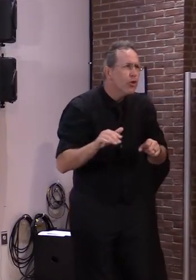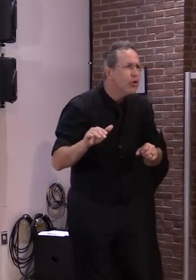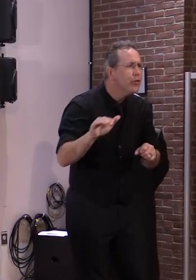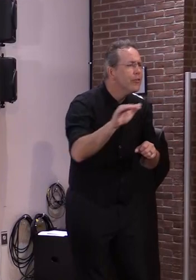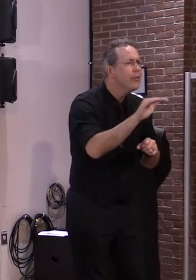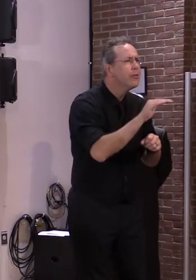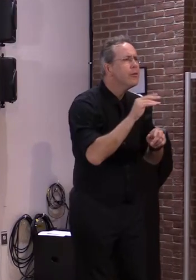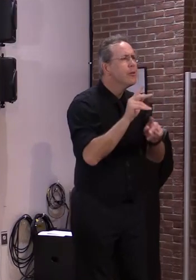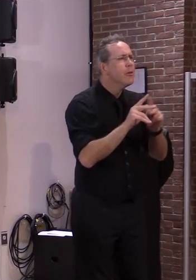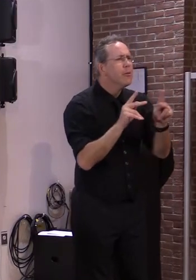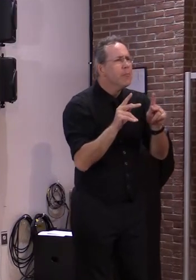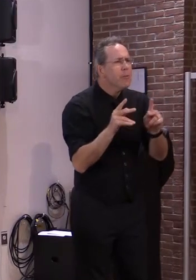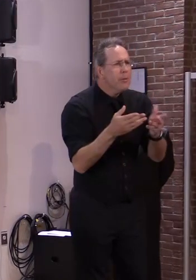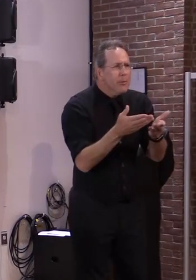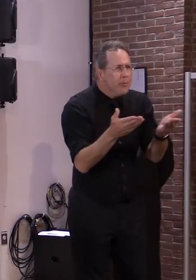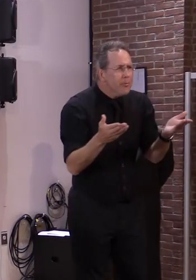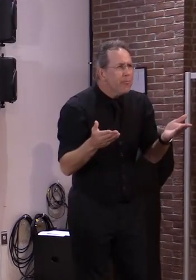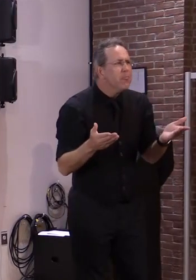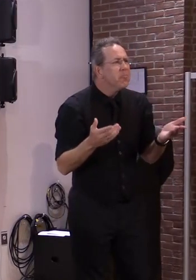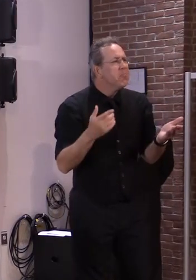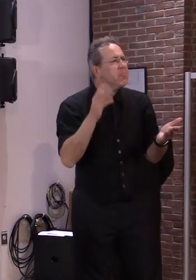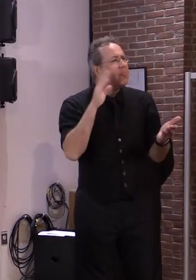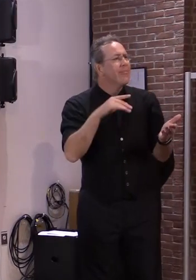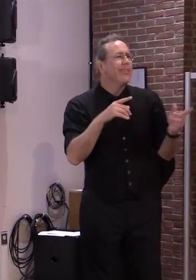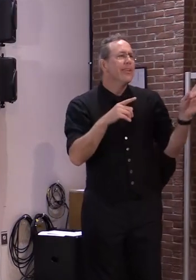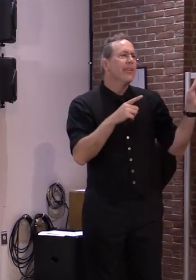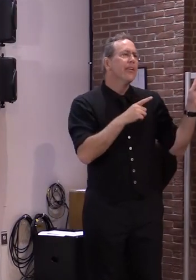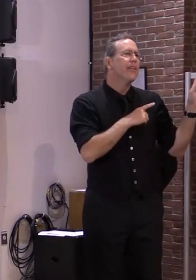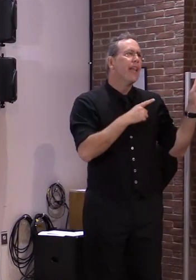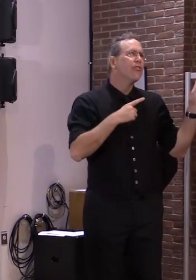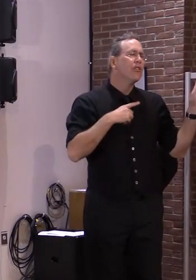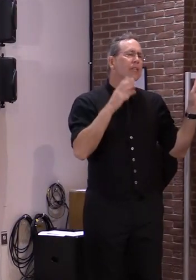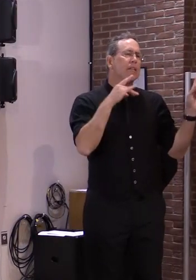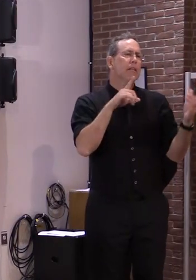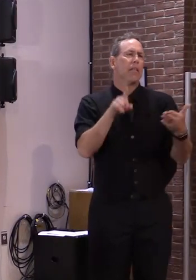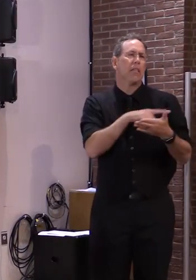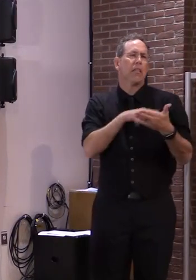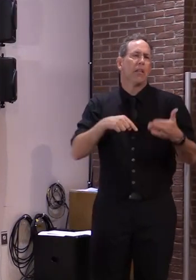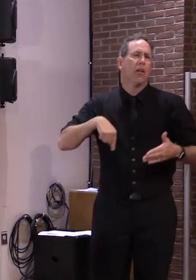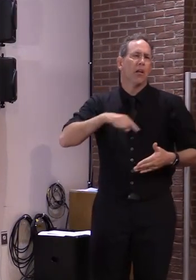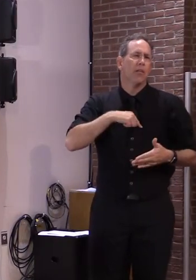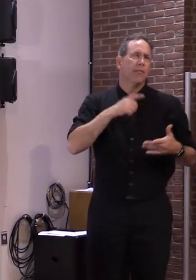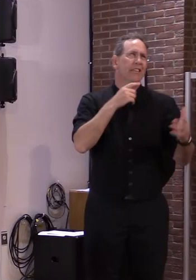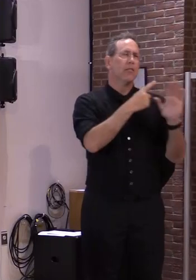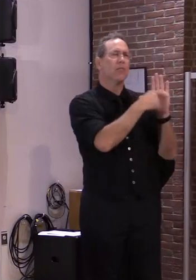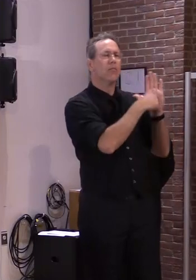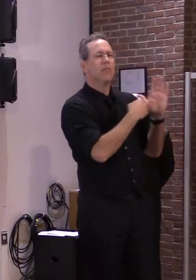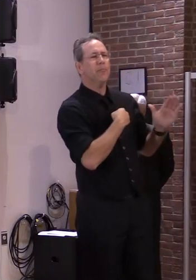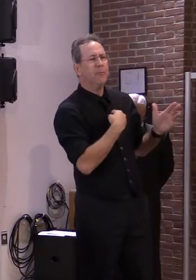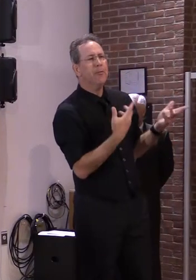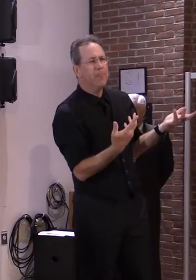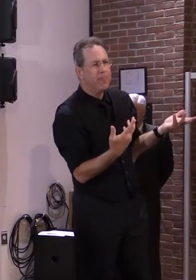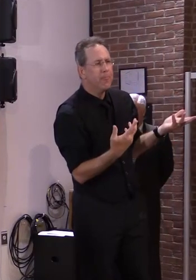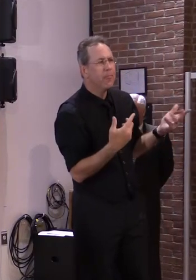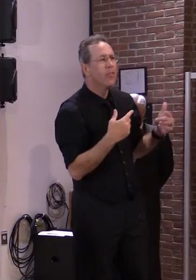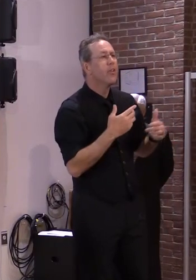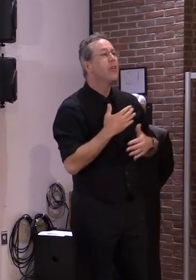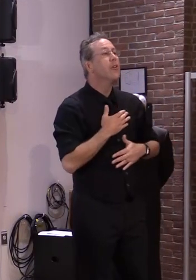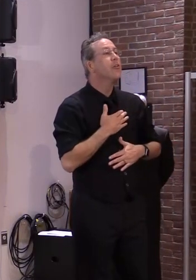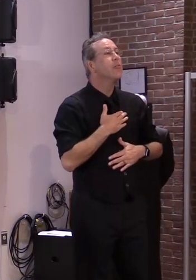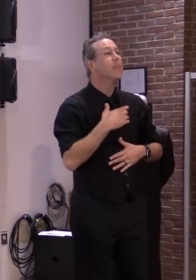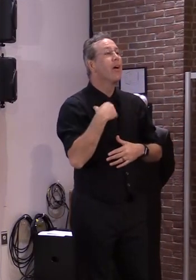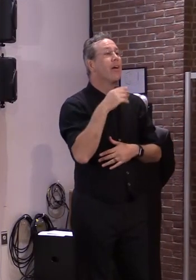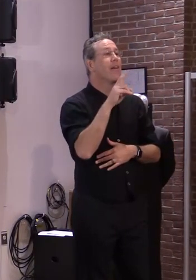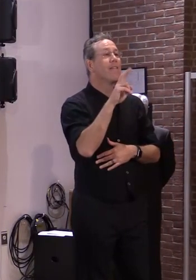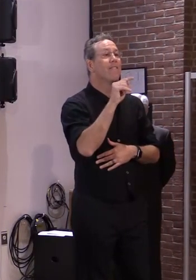legislature, not from taxpayers, but from the legislature, on some of the vetoes I've imposed over